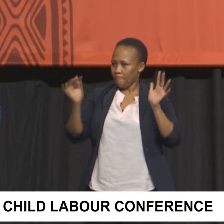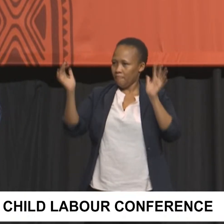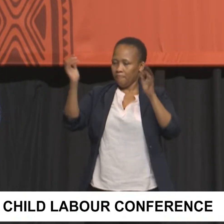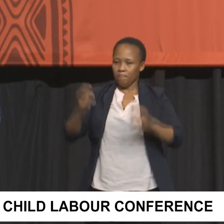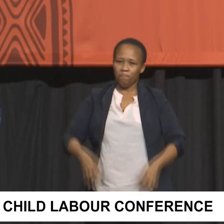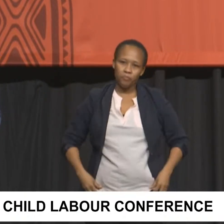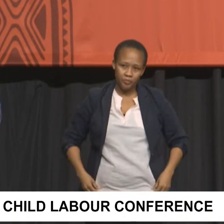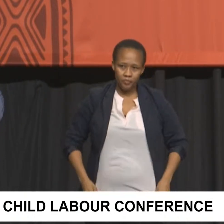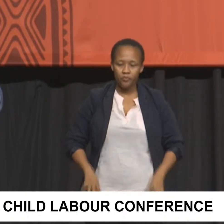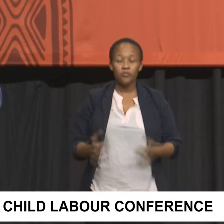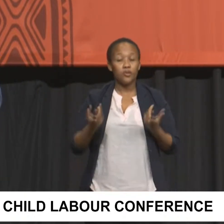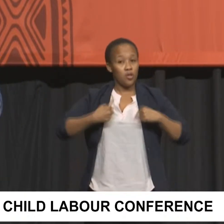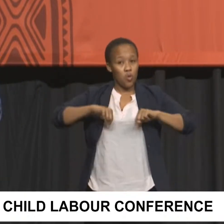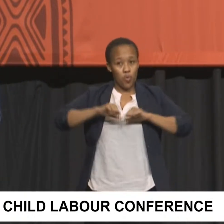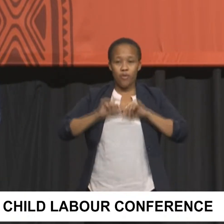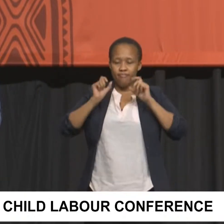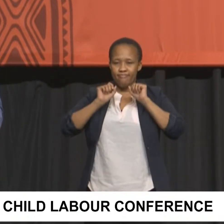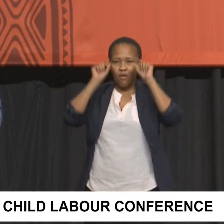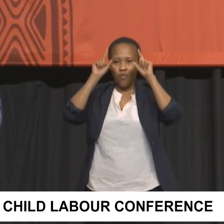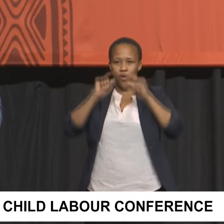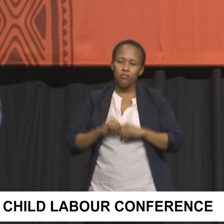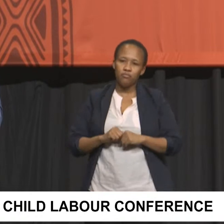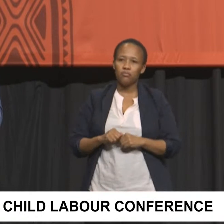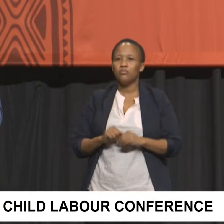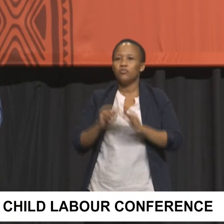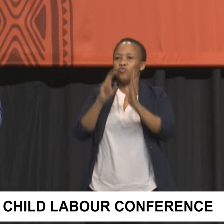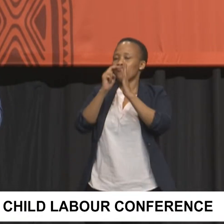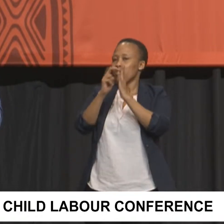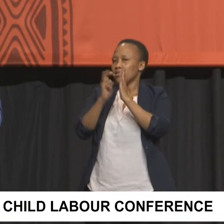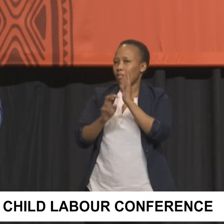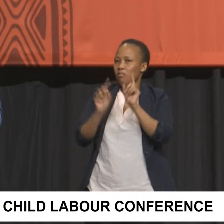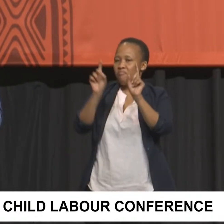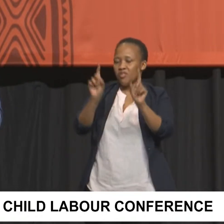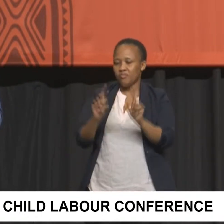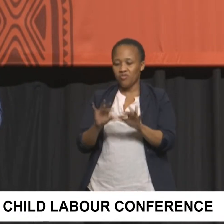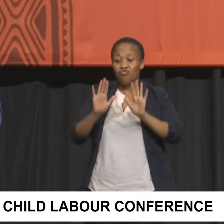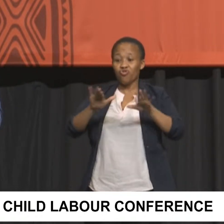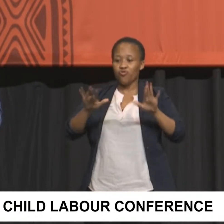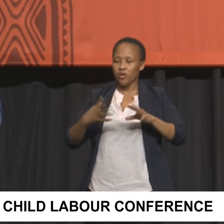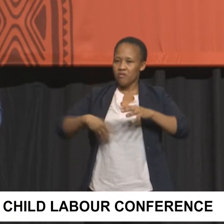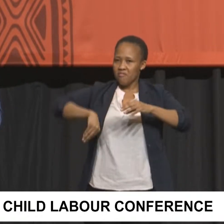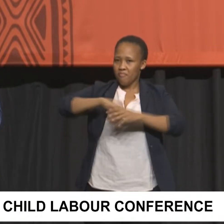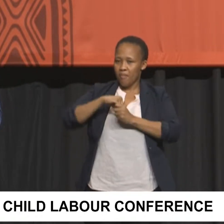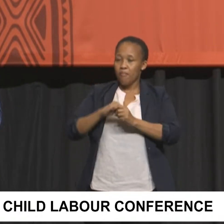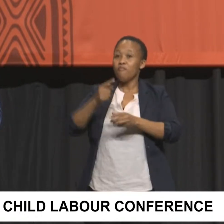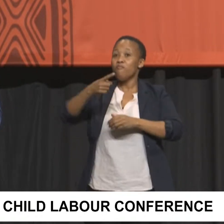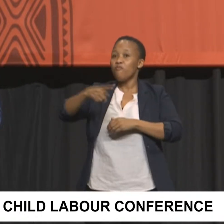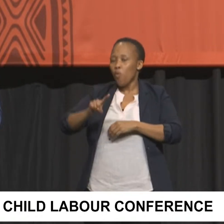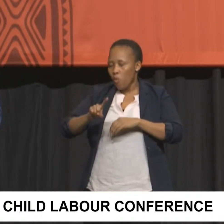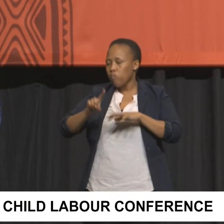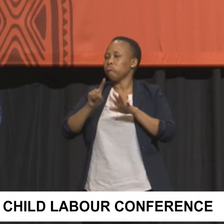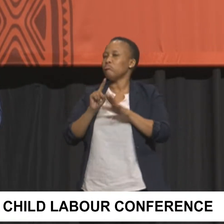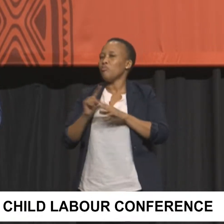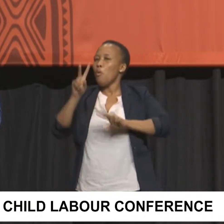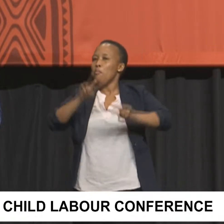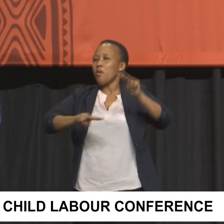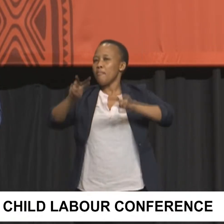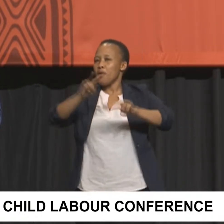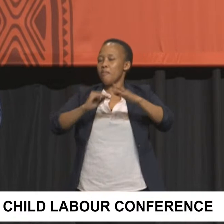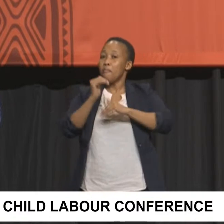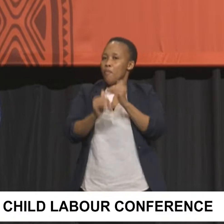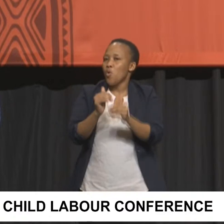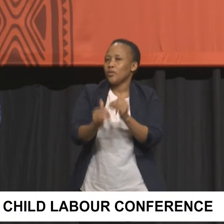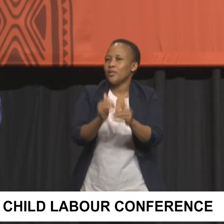As we all are aware, the principle of children's rights to participate in public decision-making and monitoring processes is well